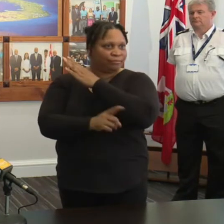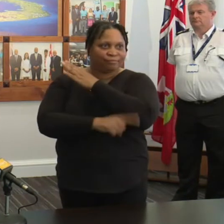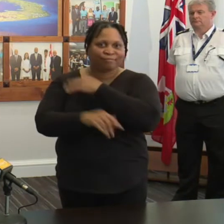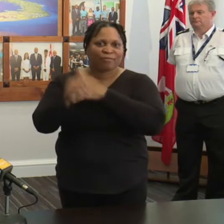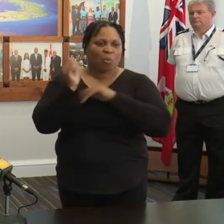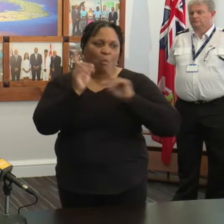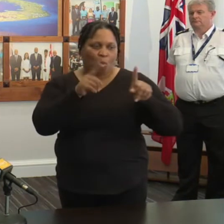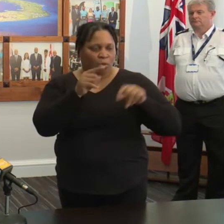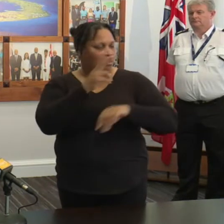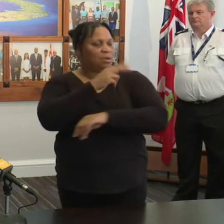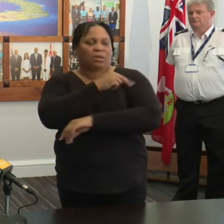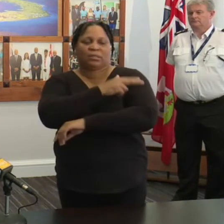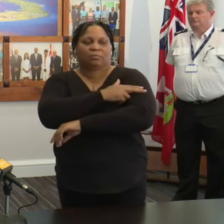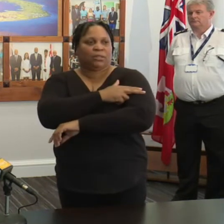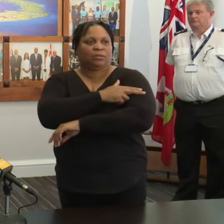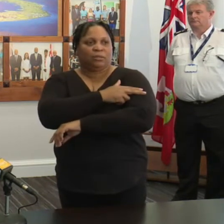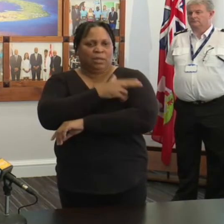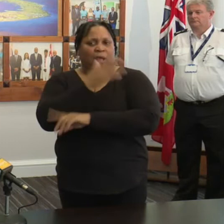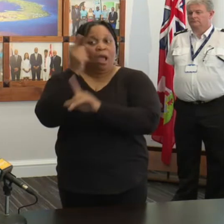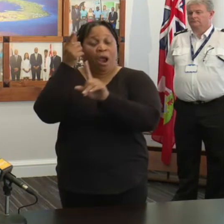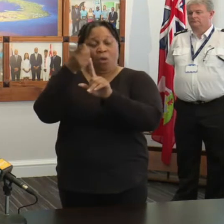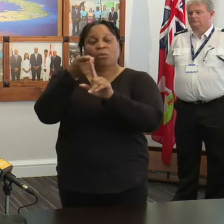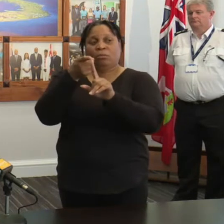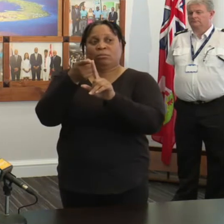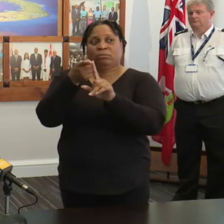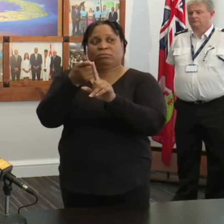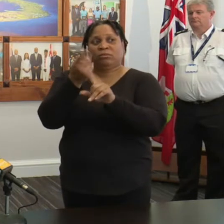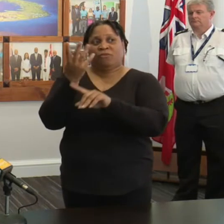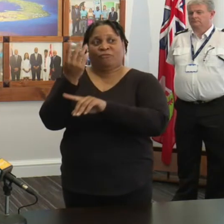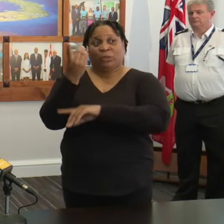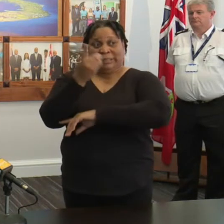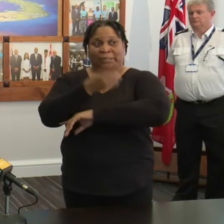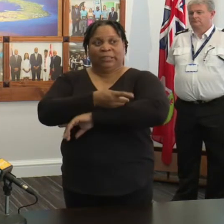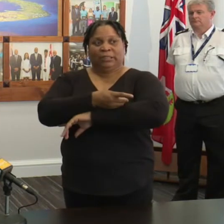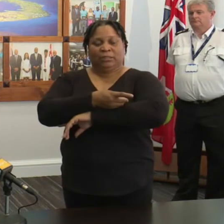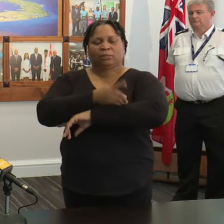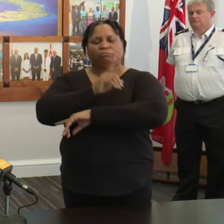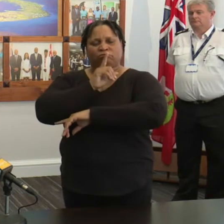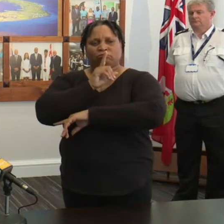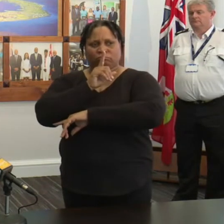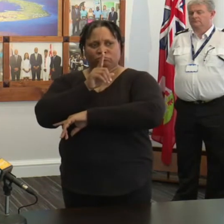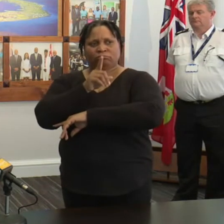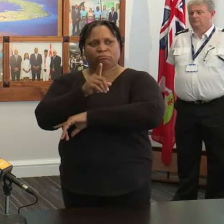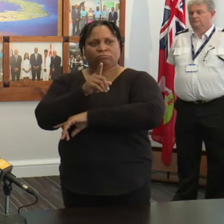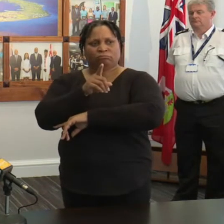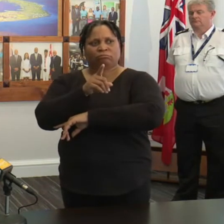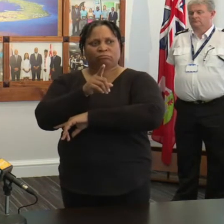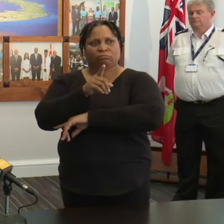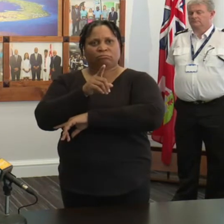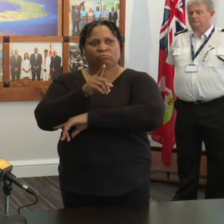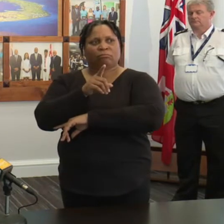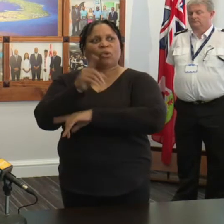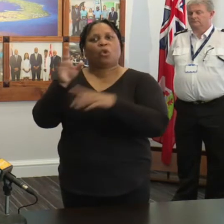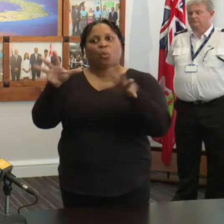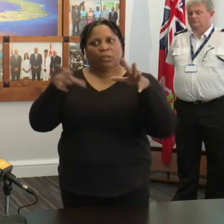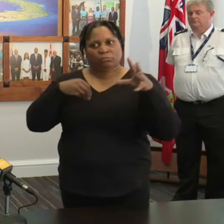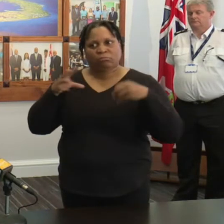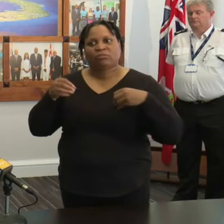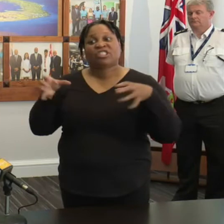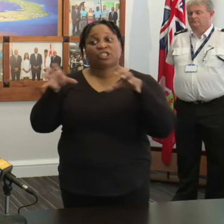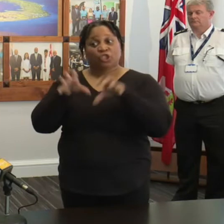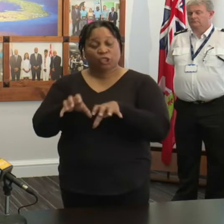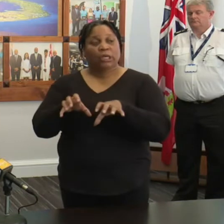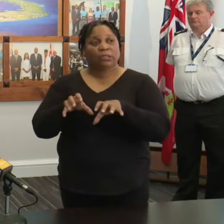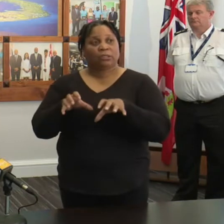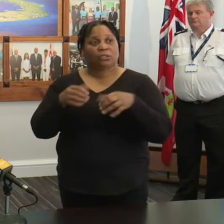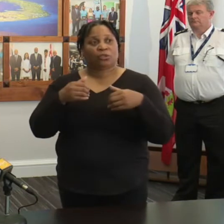be in hospital. And so our goal in this 14 days is to make sure that we optimize the chances that we will